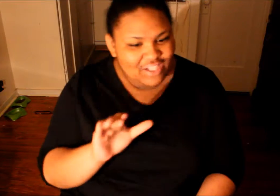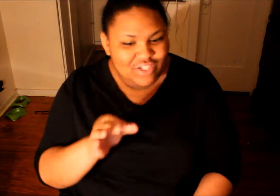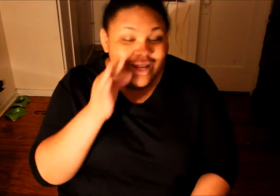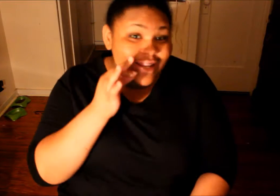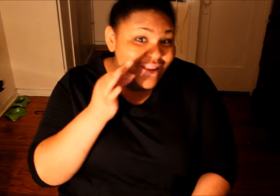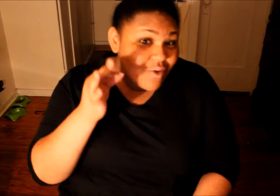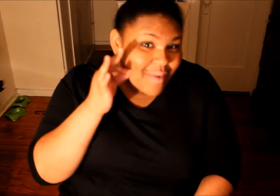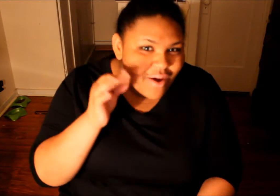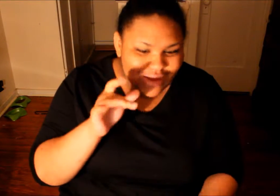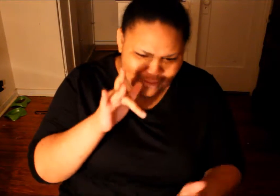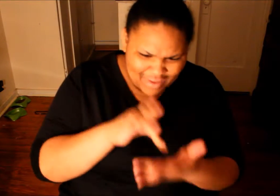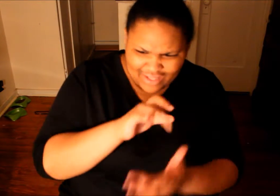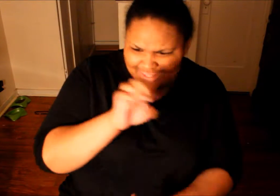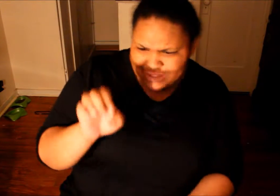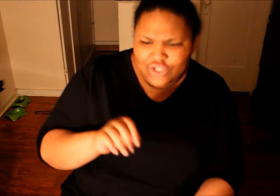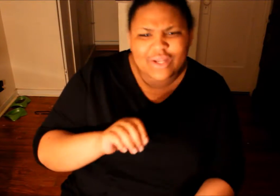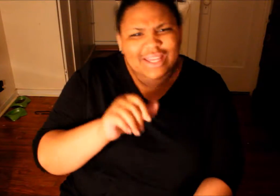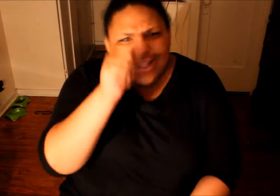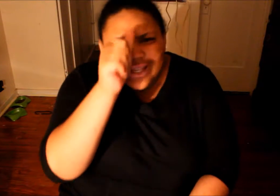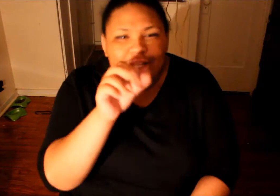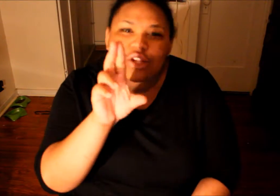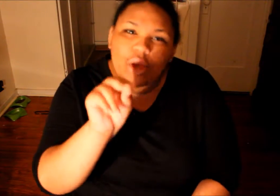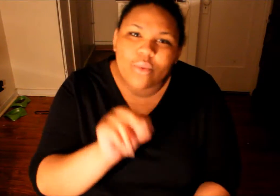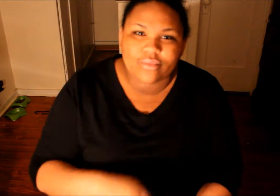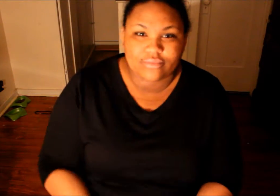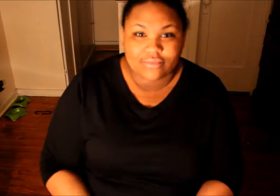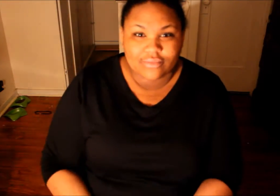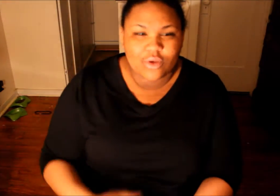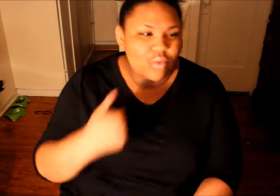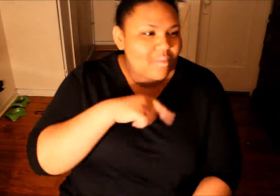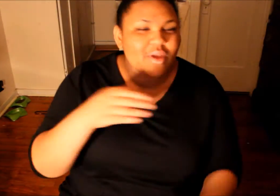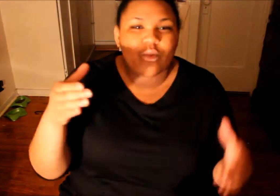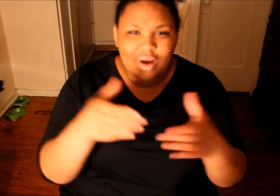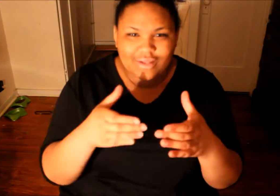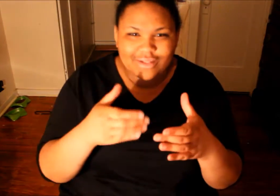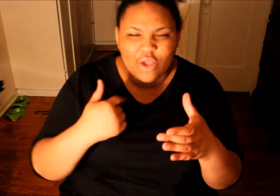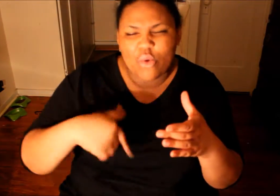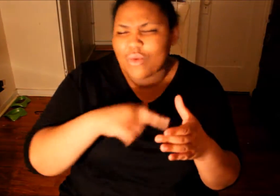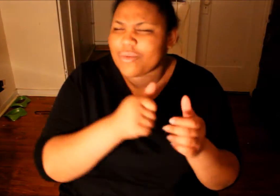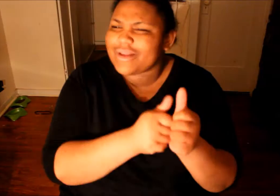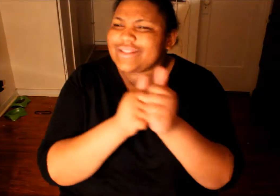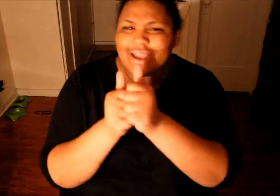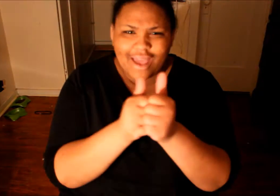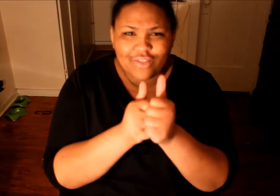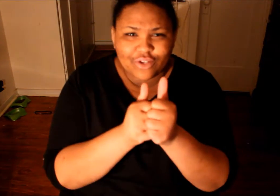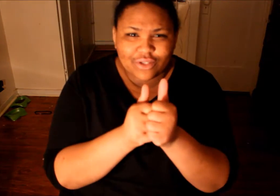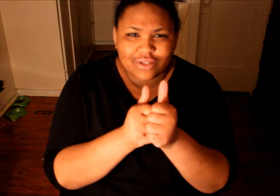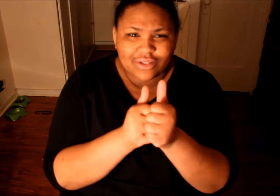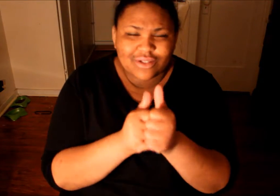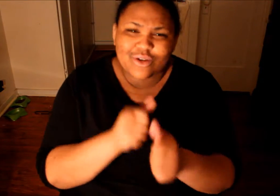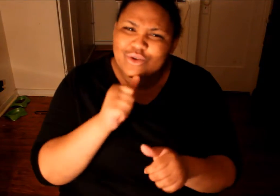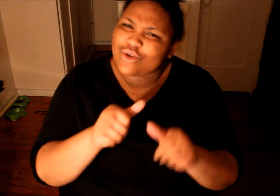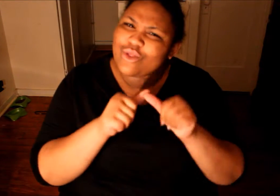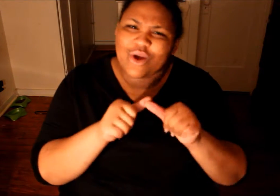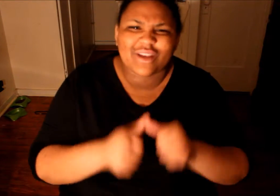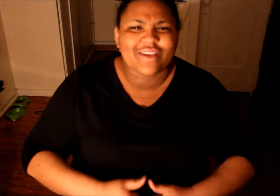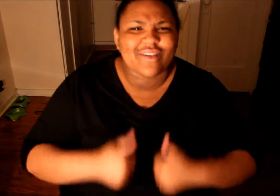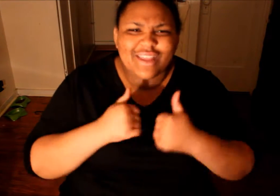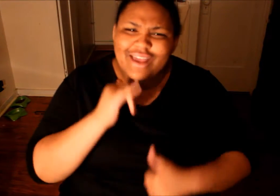Native American, Middle Eastern, Indian? No, we would be one. We would be together. No longer living in the era